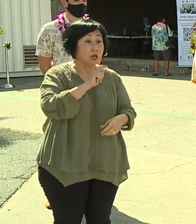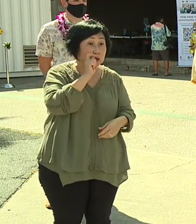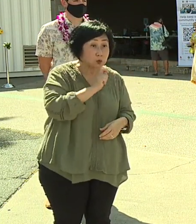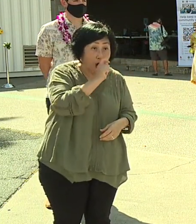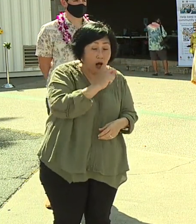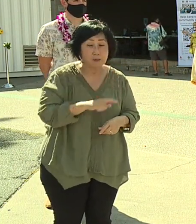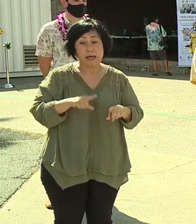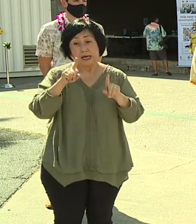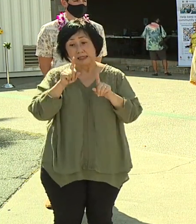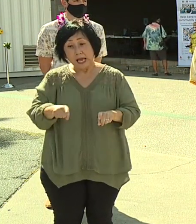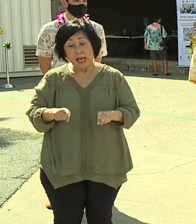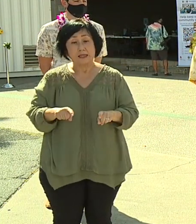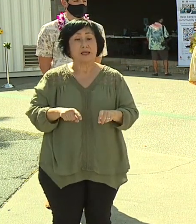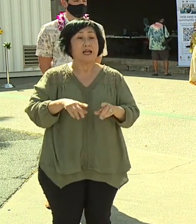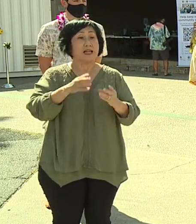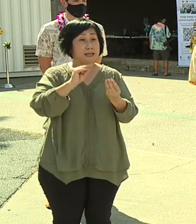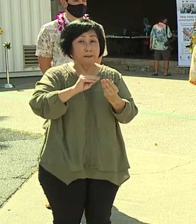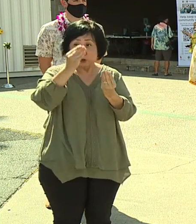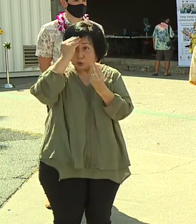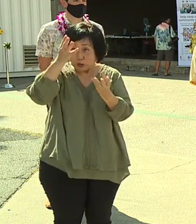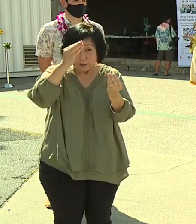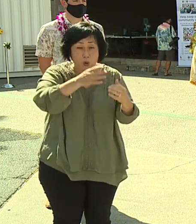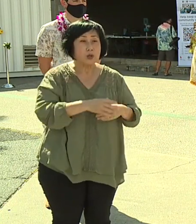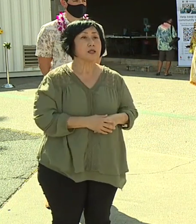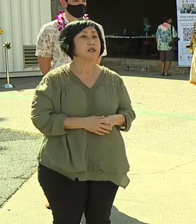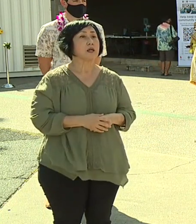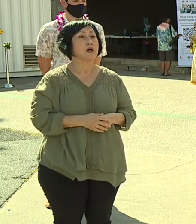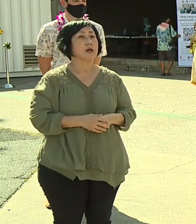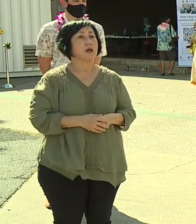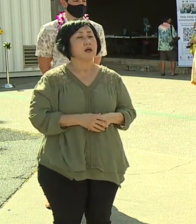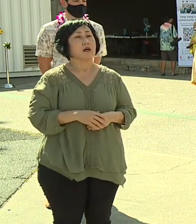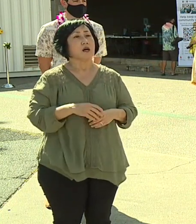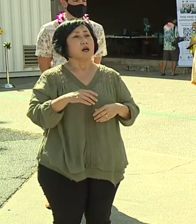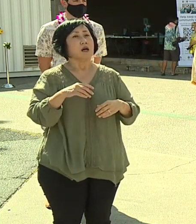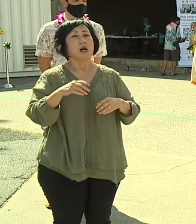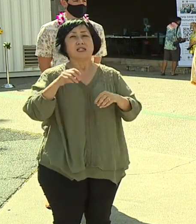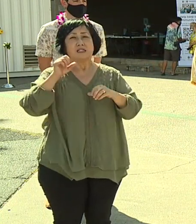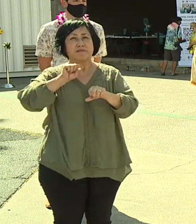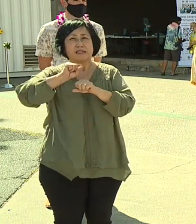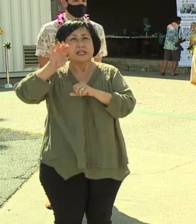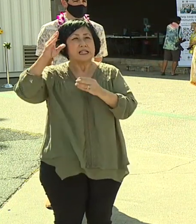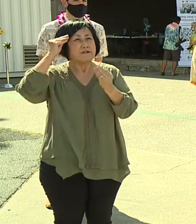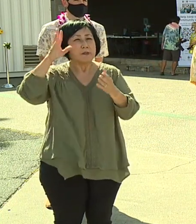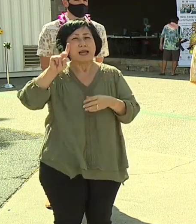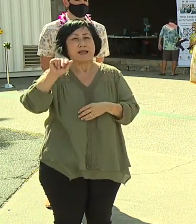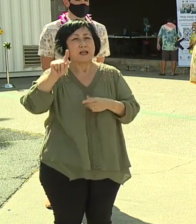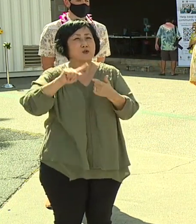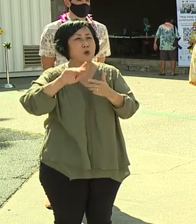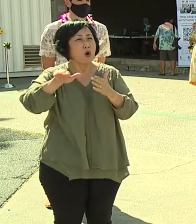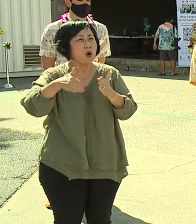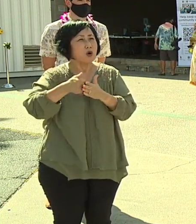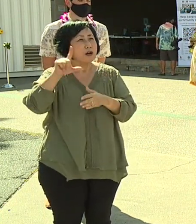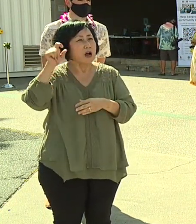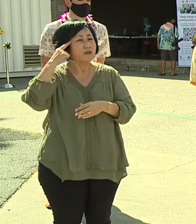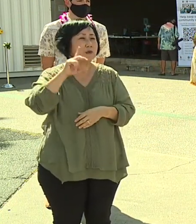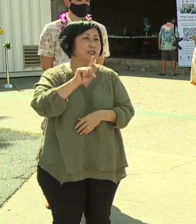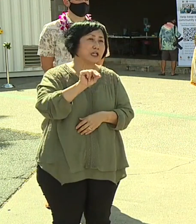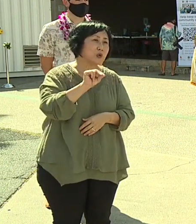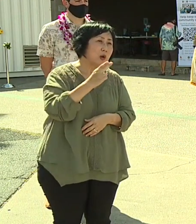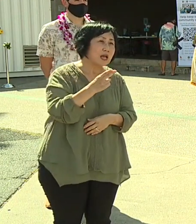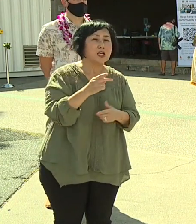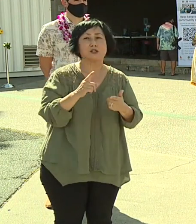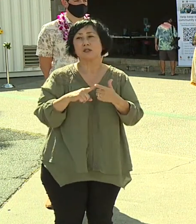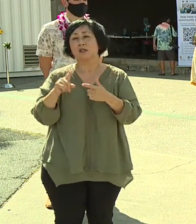testing, we're talking about the reporting, the connection to all the governmental agencies, and there's